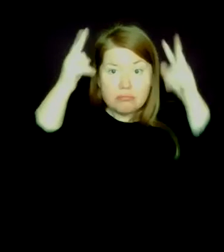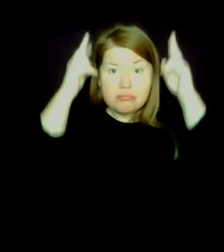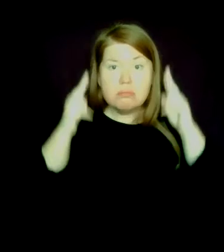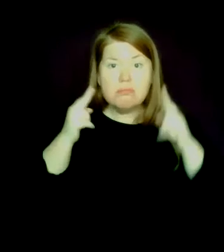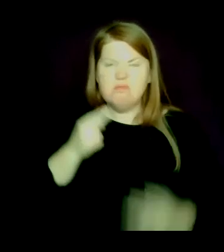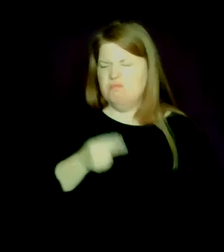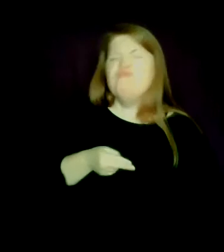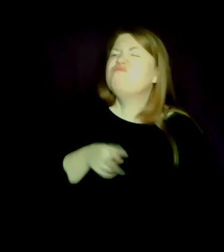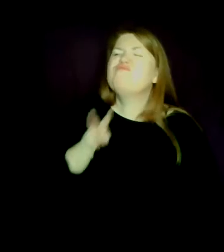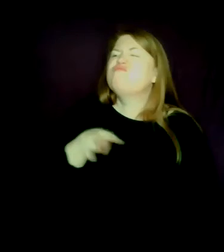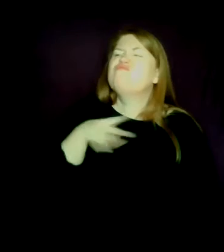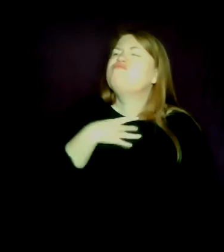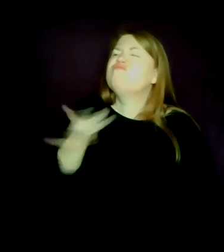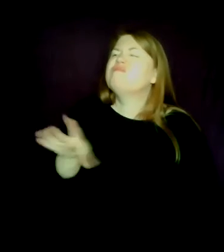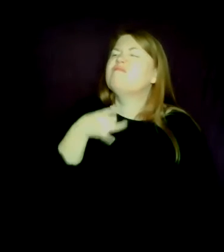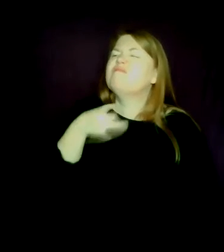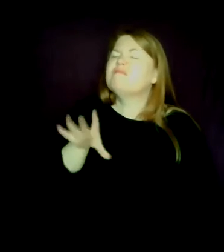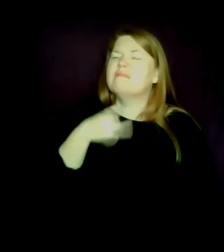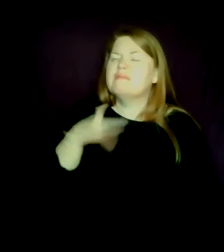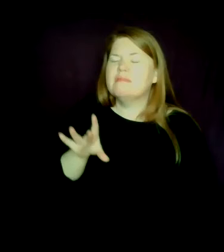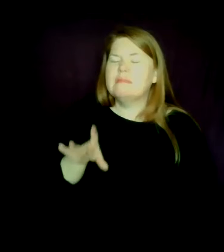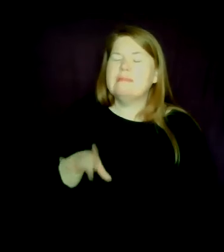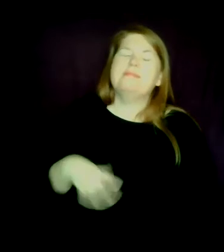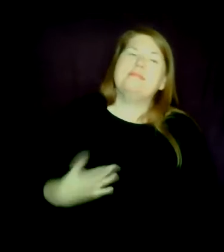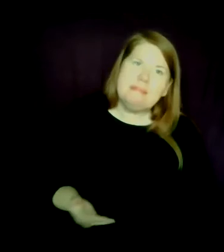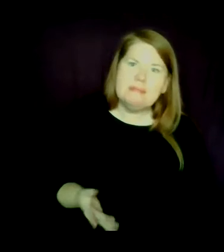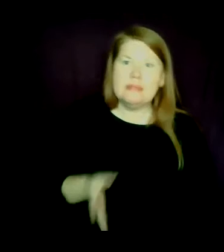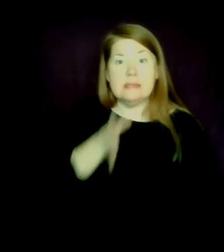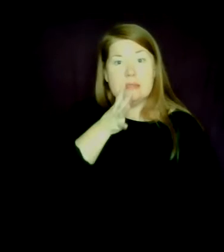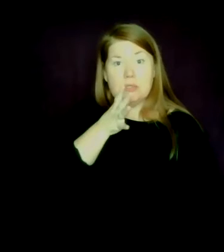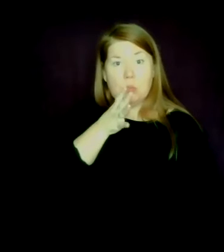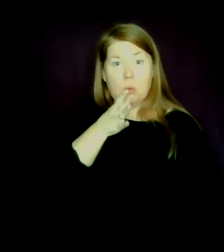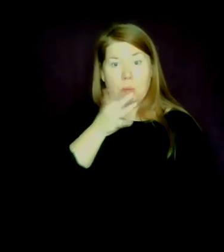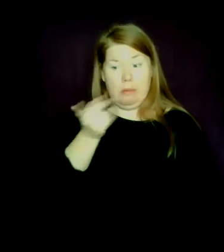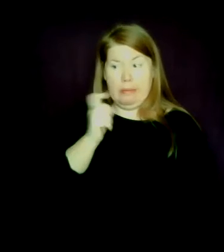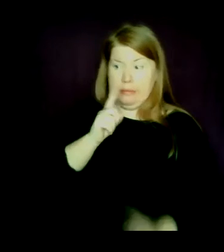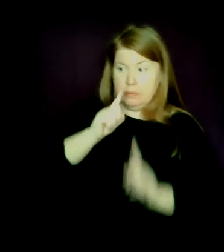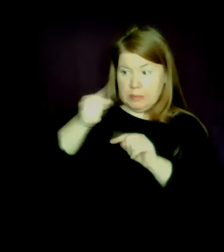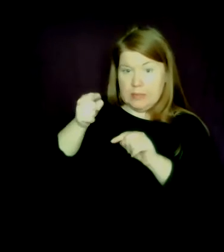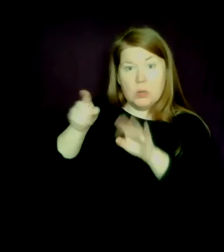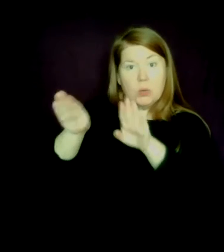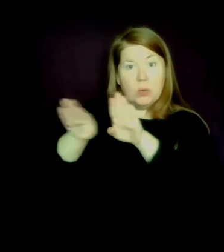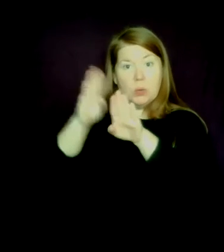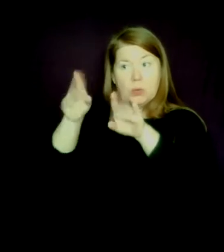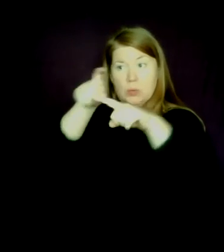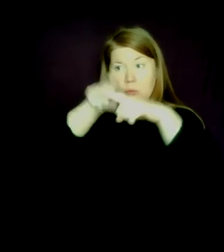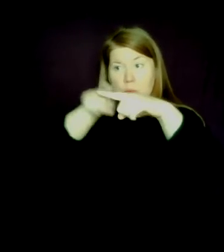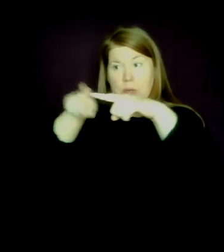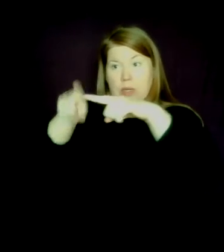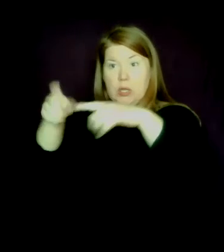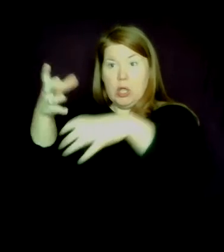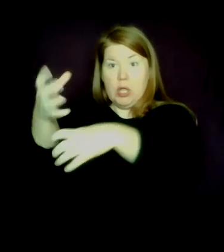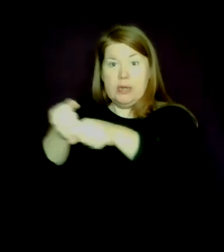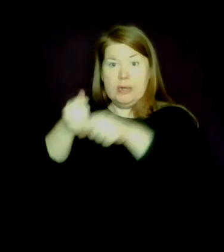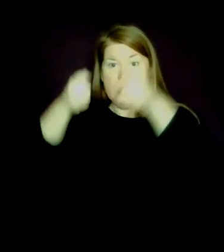says, pointing to the counter closet. Little Tiffany has to pop her thumb out of her mouth when Mama puts the smock over her